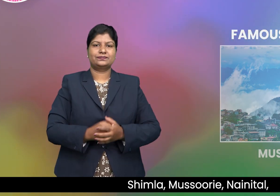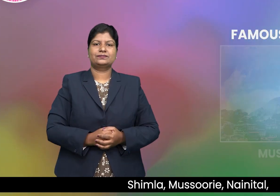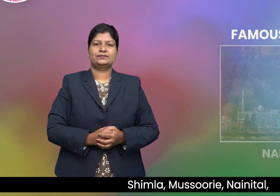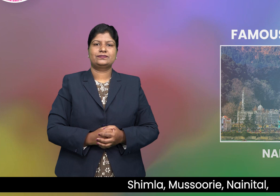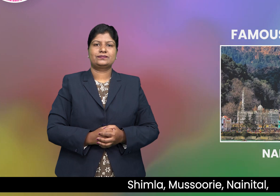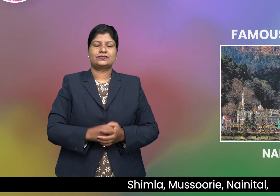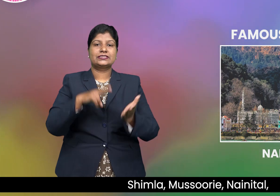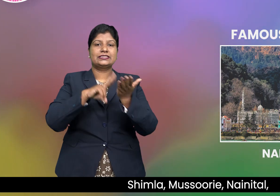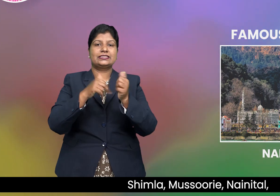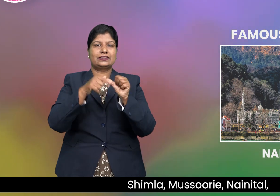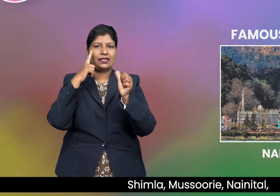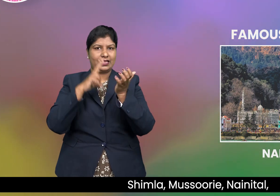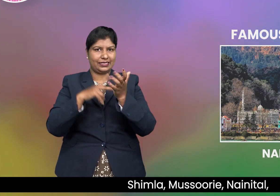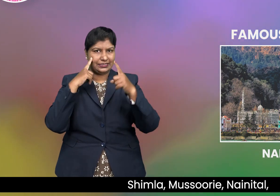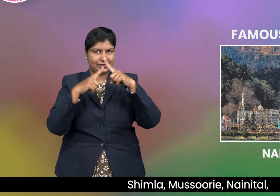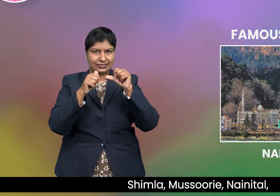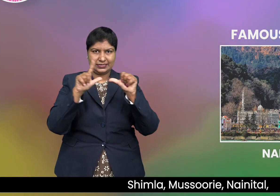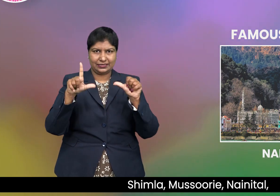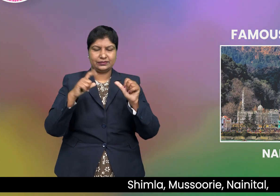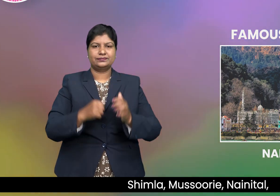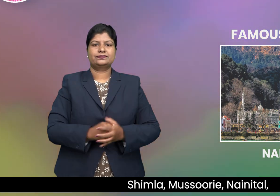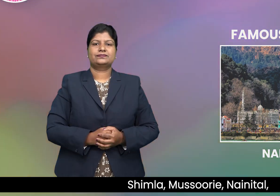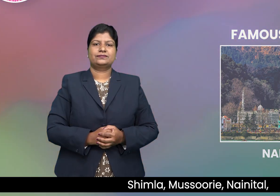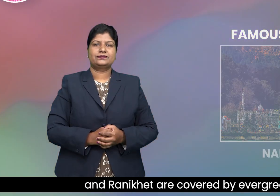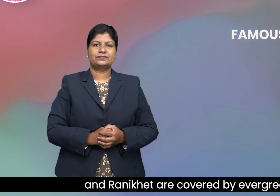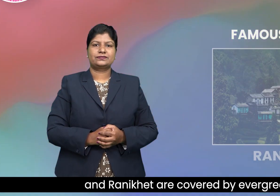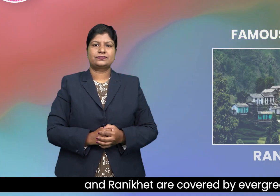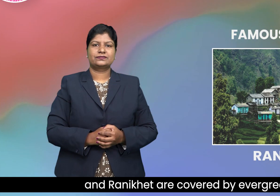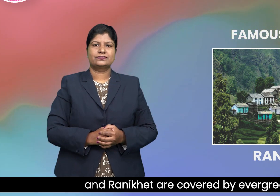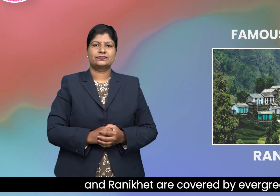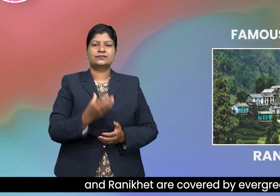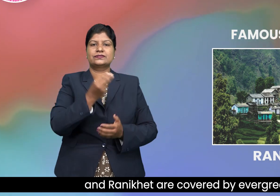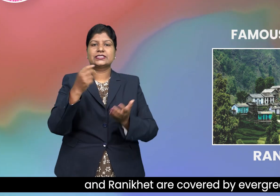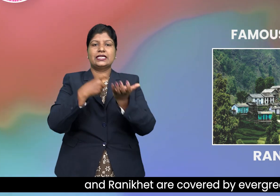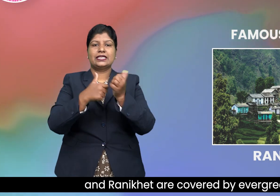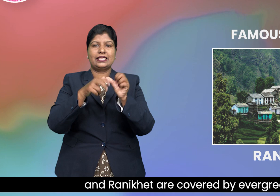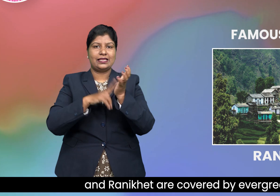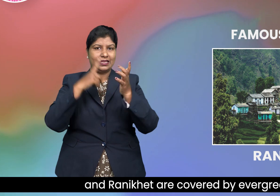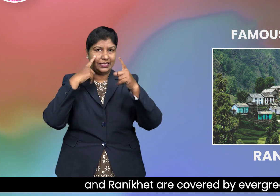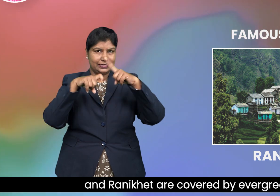Nainital and Rani Gait